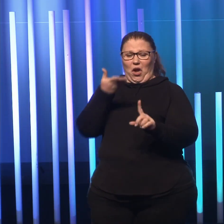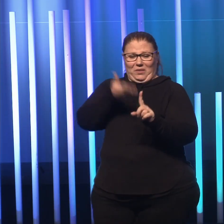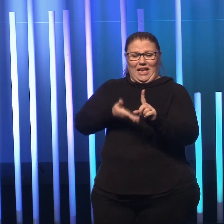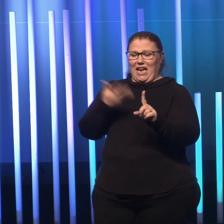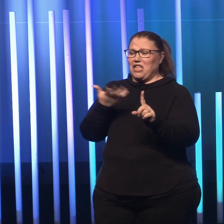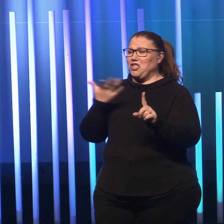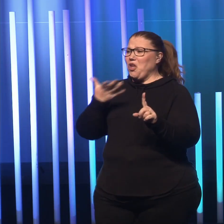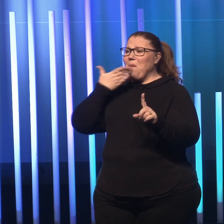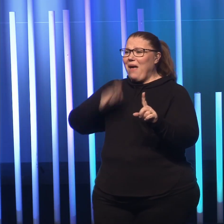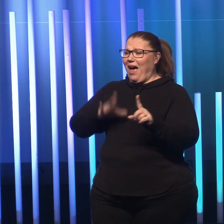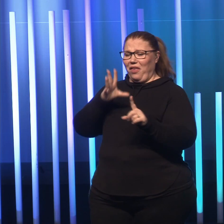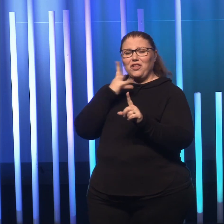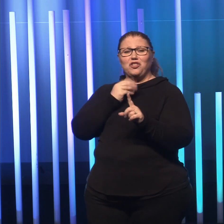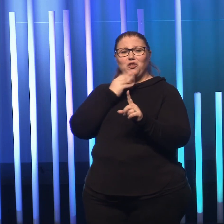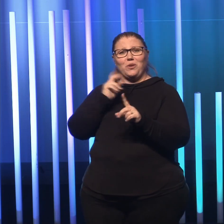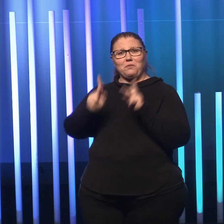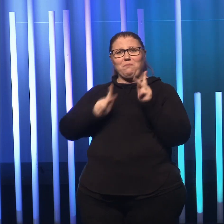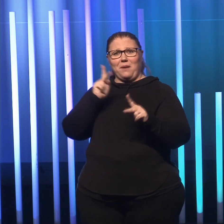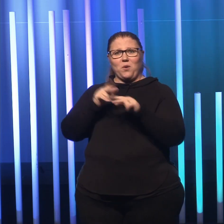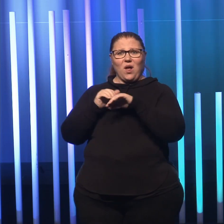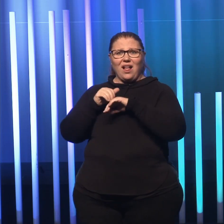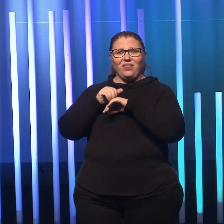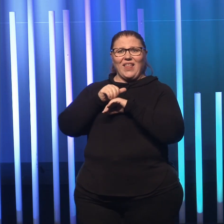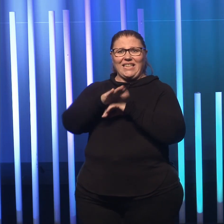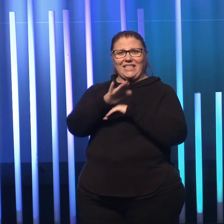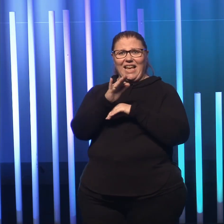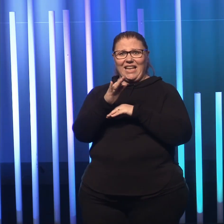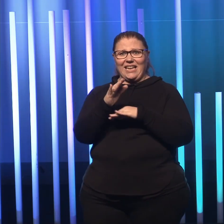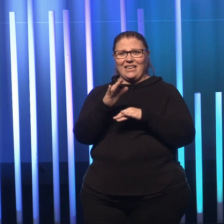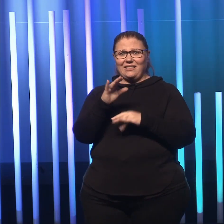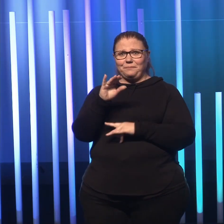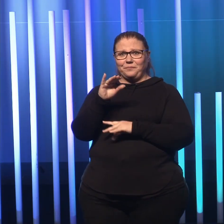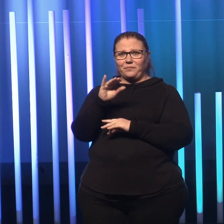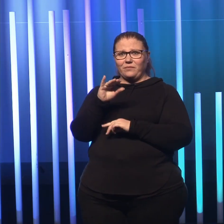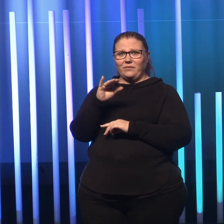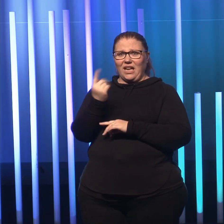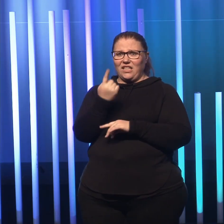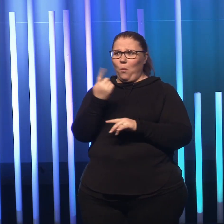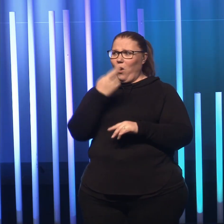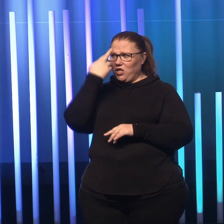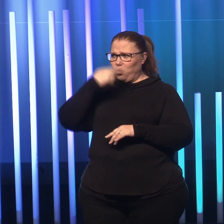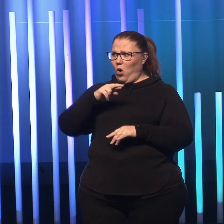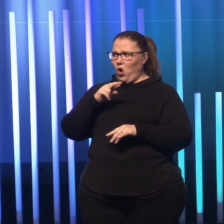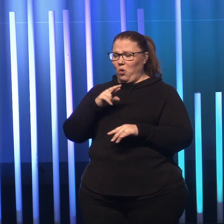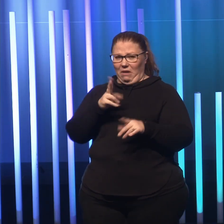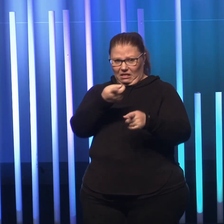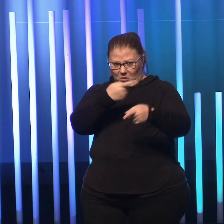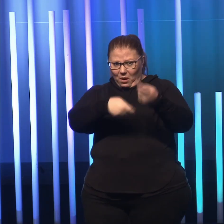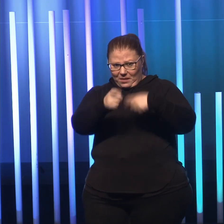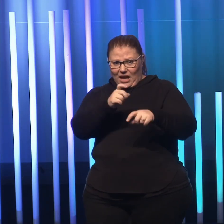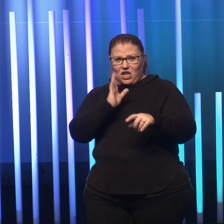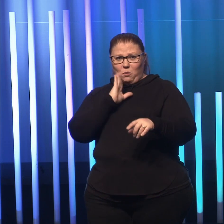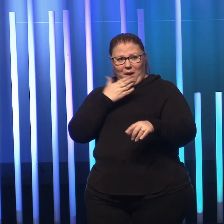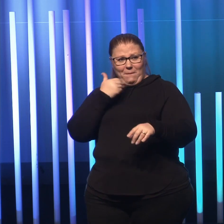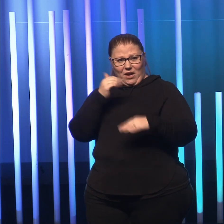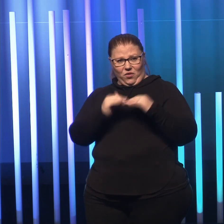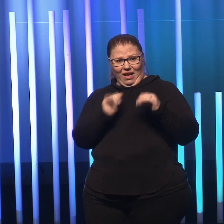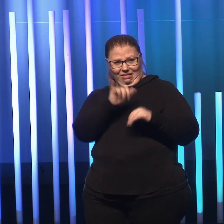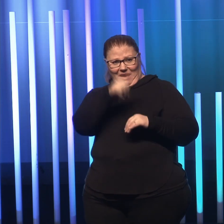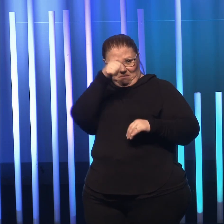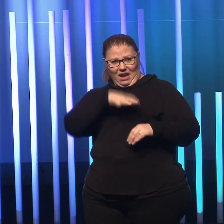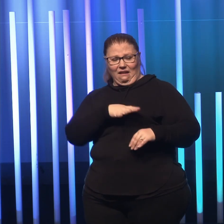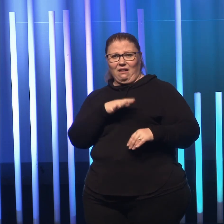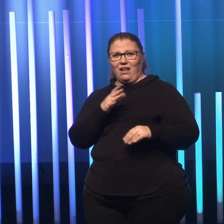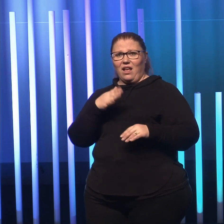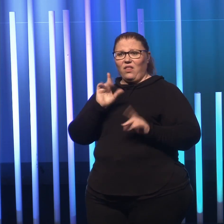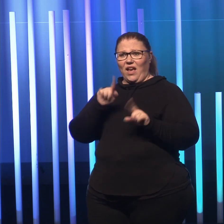the Jewish people, they send a delegate to Rome, and they're like, you would be better than this guy. They go to Rome, and they're like, can